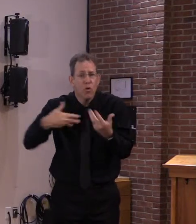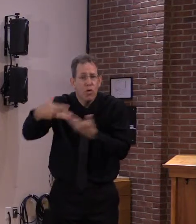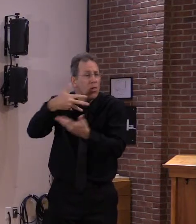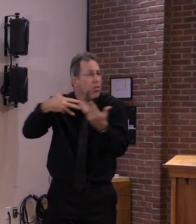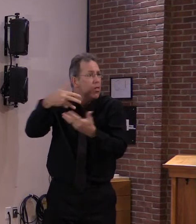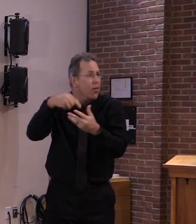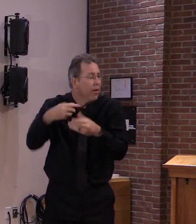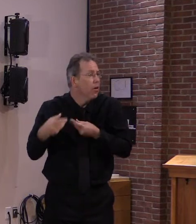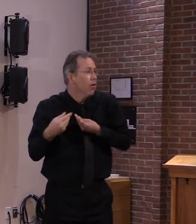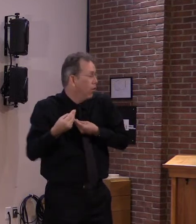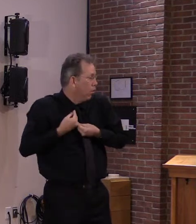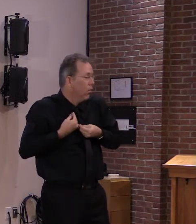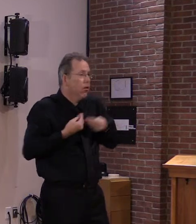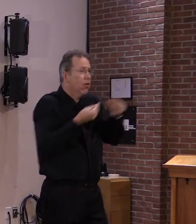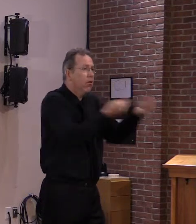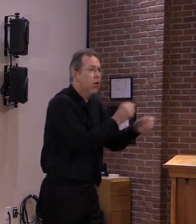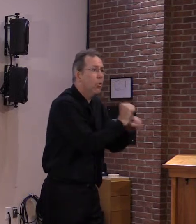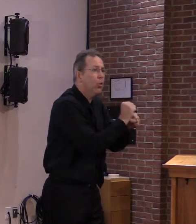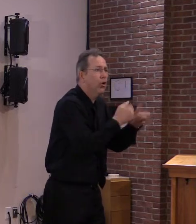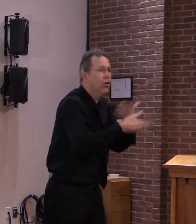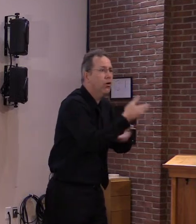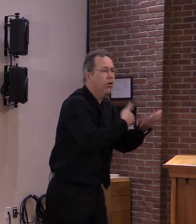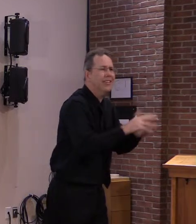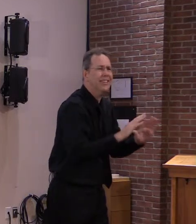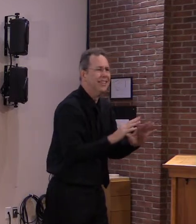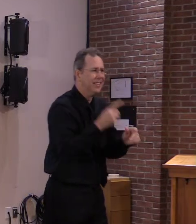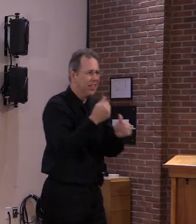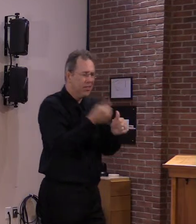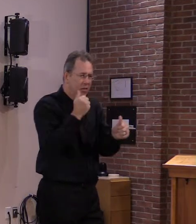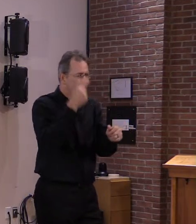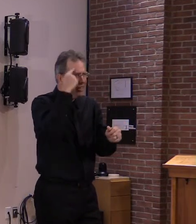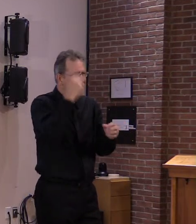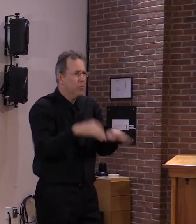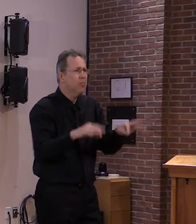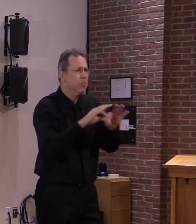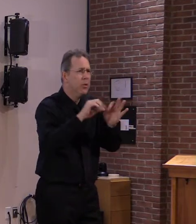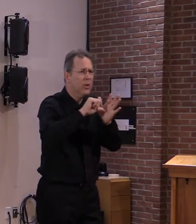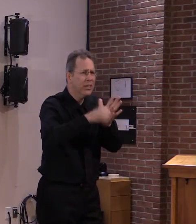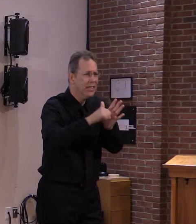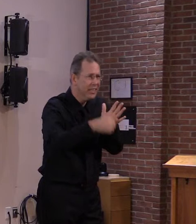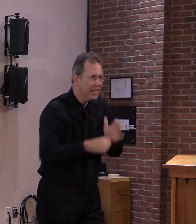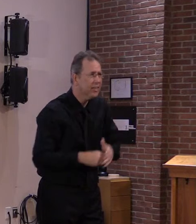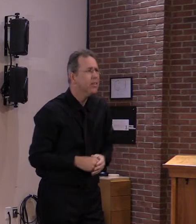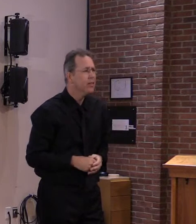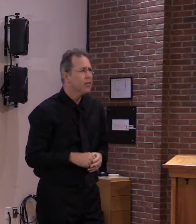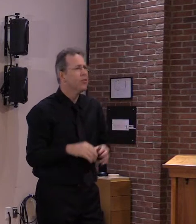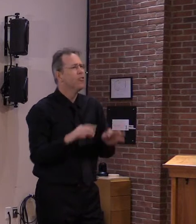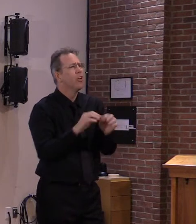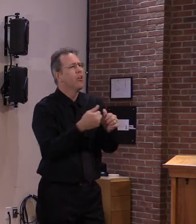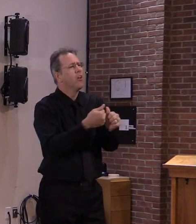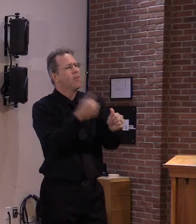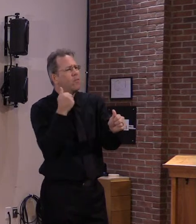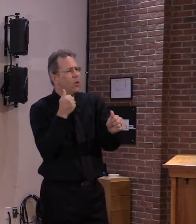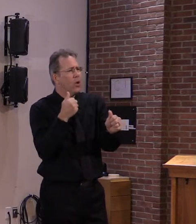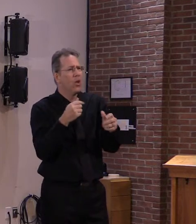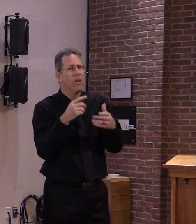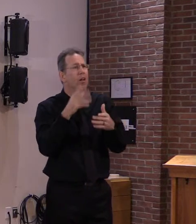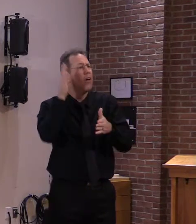to decide how Vermont will approach testing in the spring, and to a certain extent, our decision will be influenced significantly by the federal